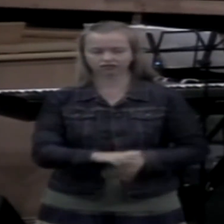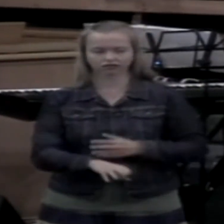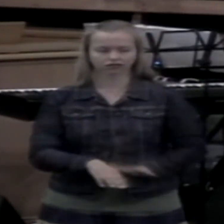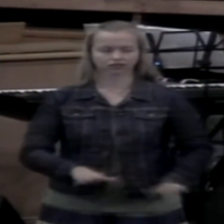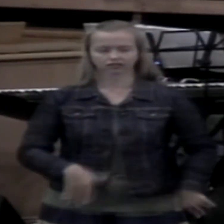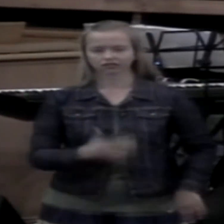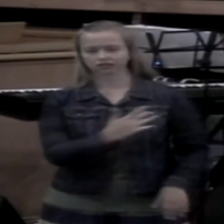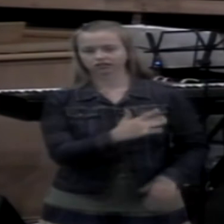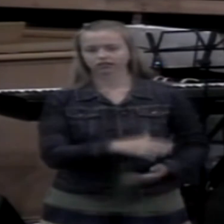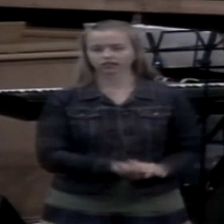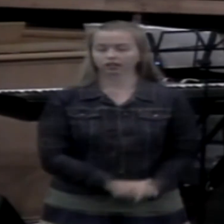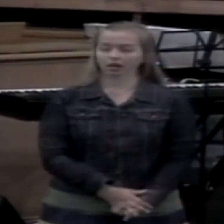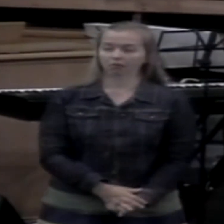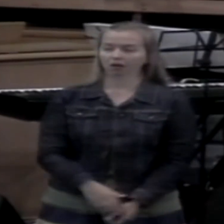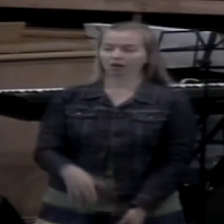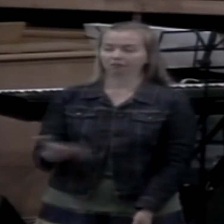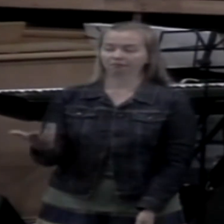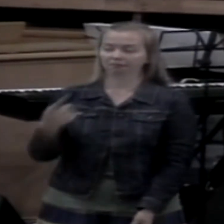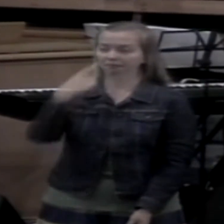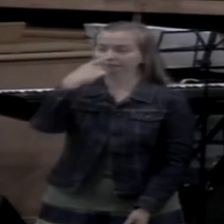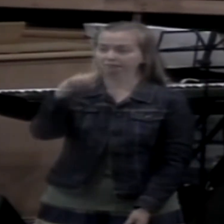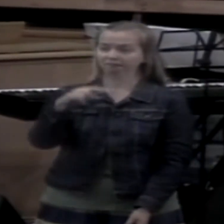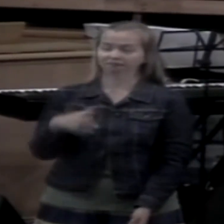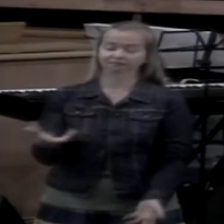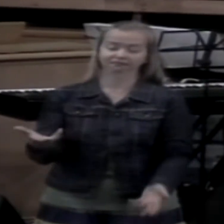which was okay with me.